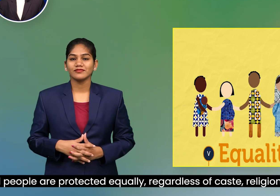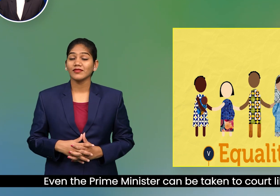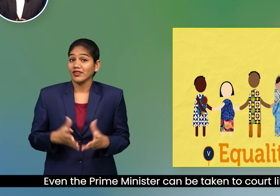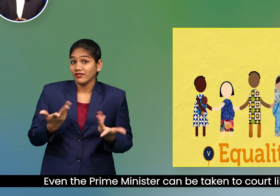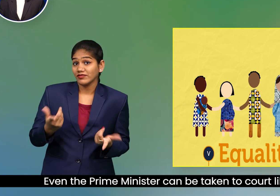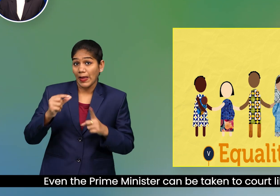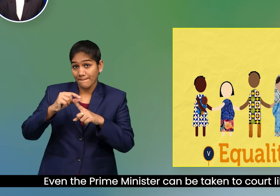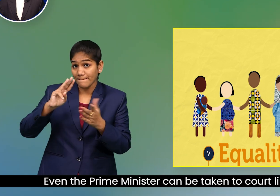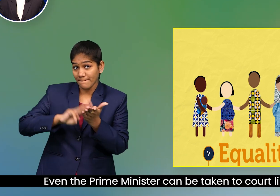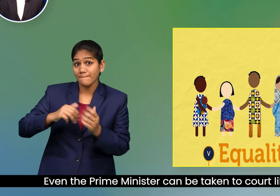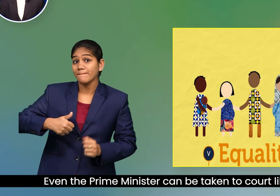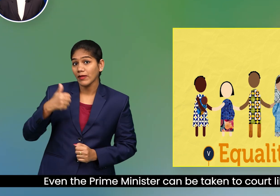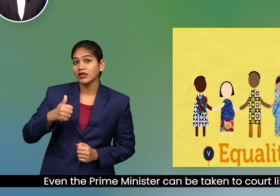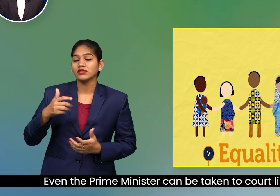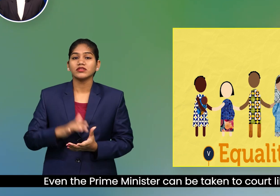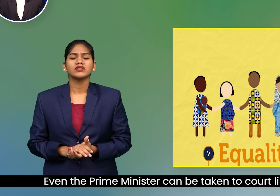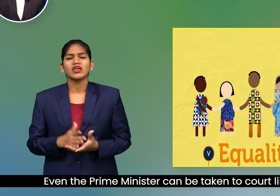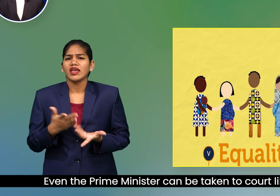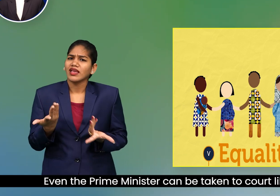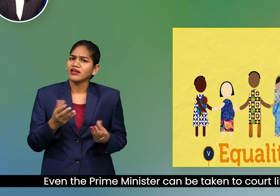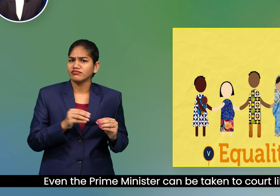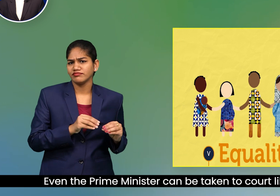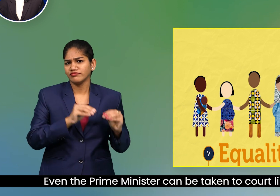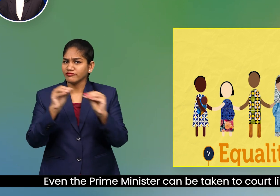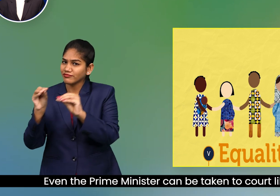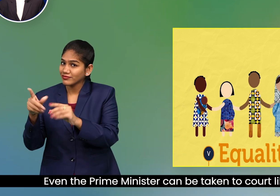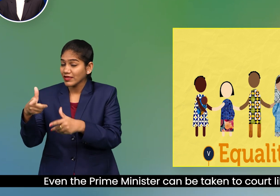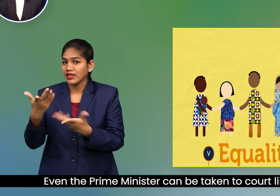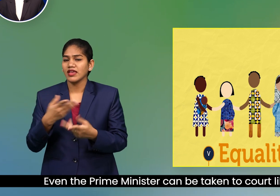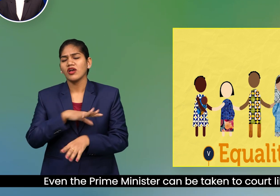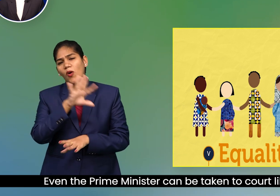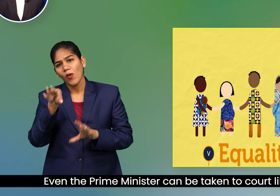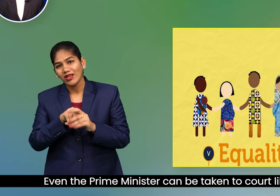Even the Prime Minister can be taken to court like anyone else.